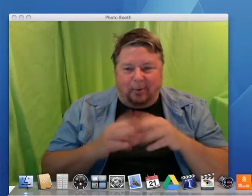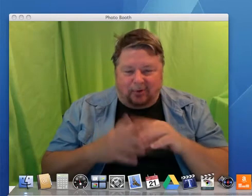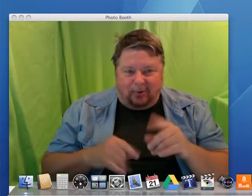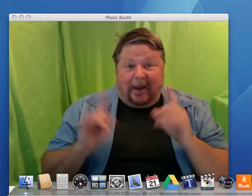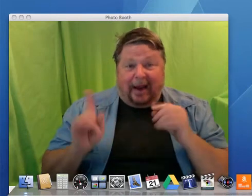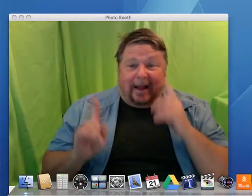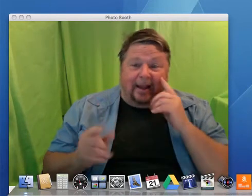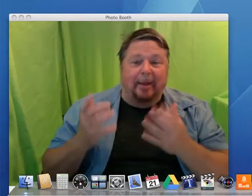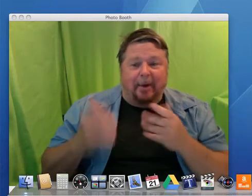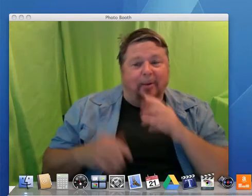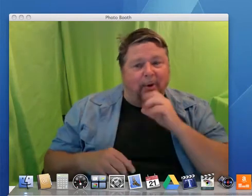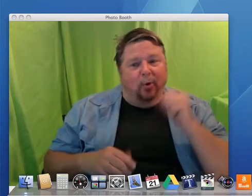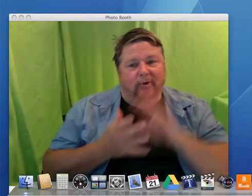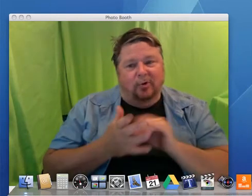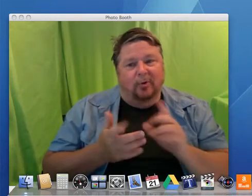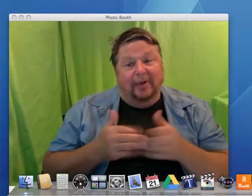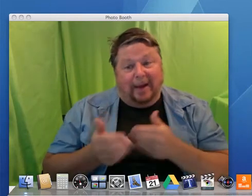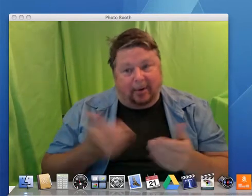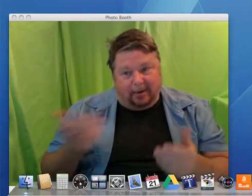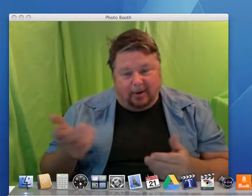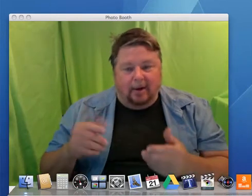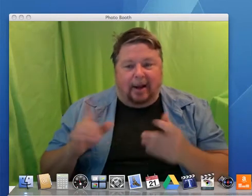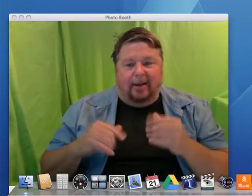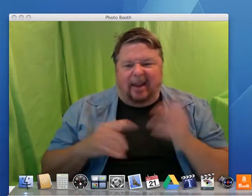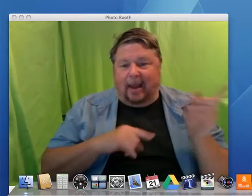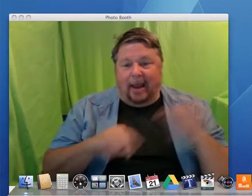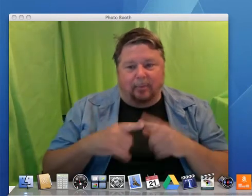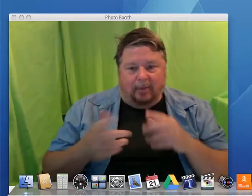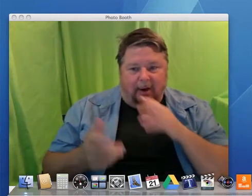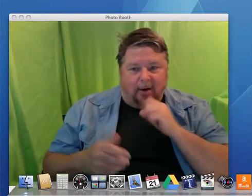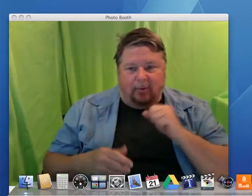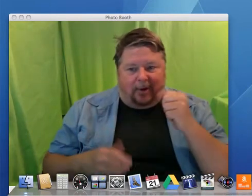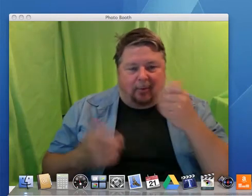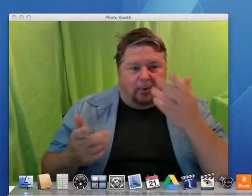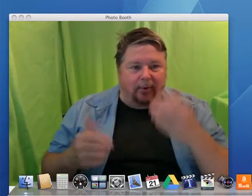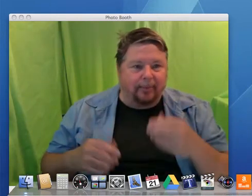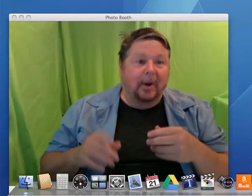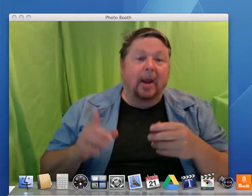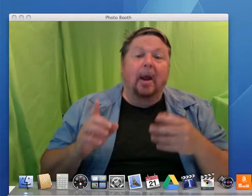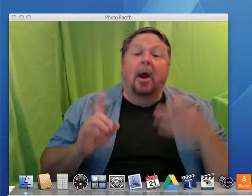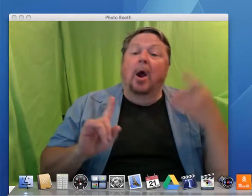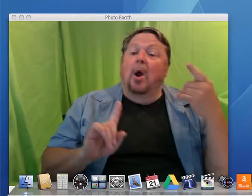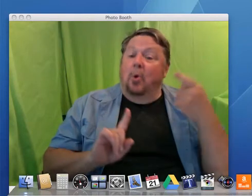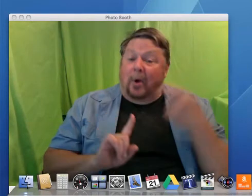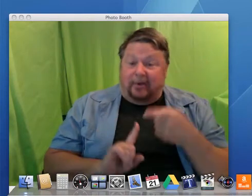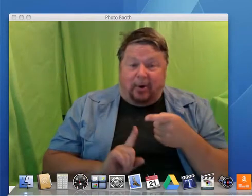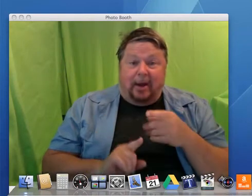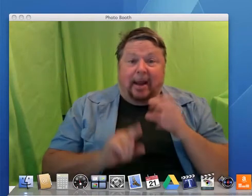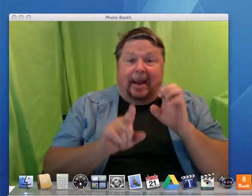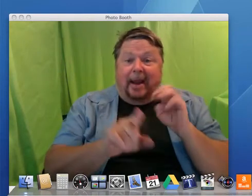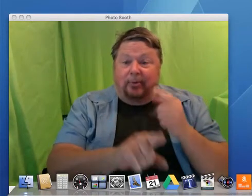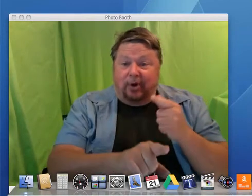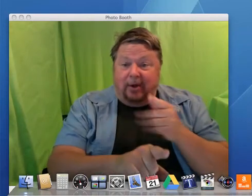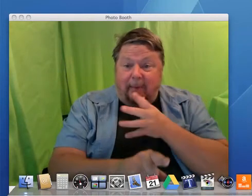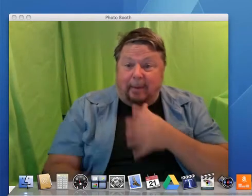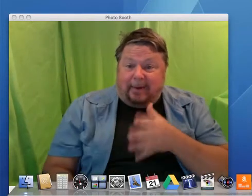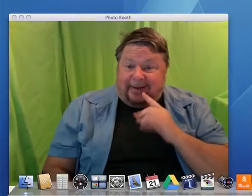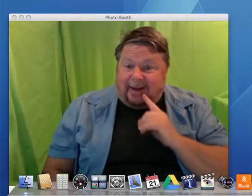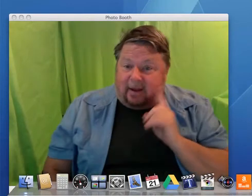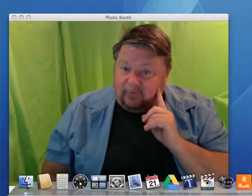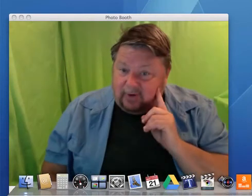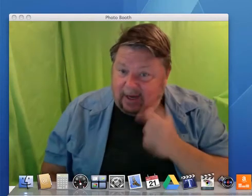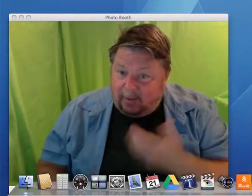were students, and I think they might have been older students anyway, like they came in when they were older. What's the point? EMG's mom